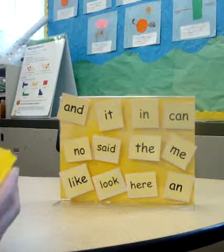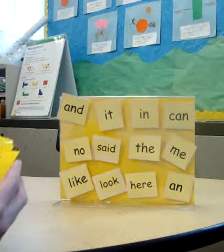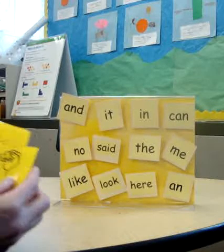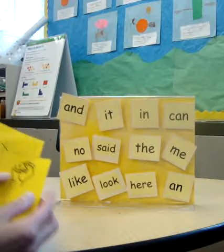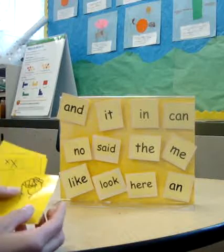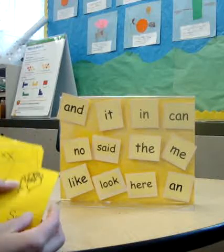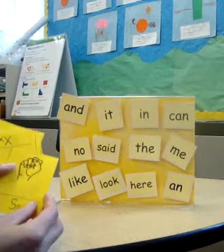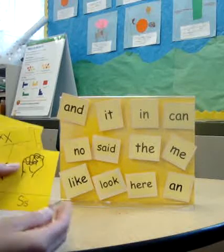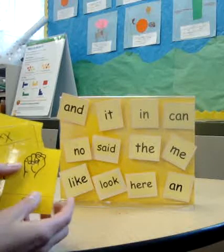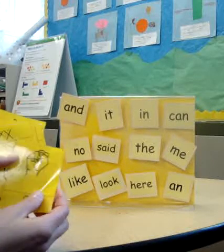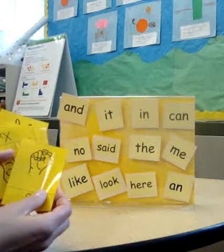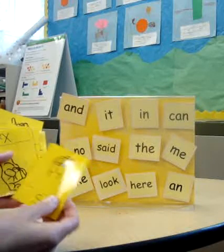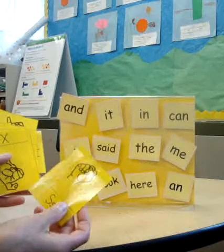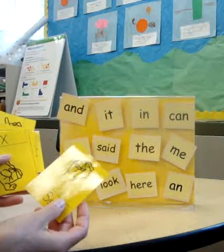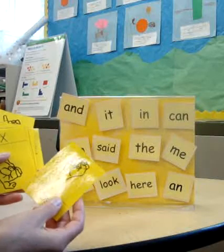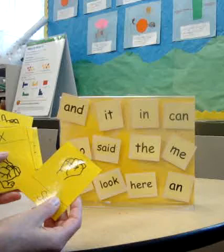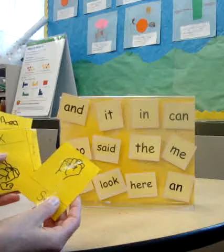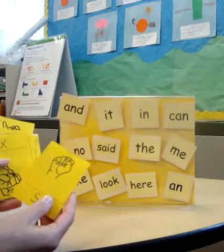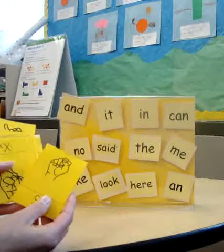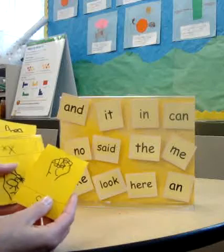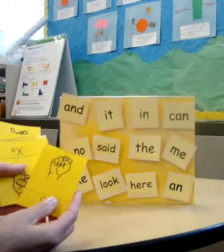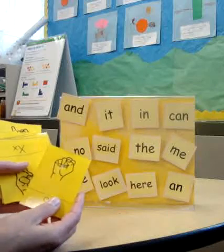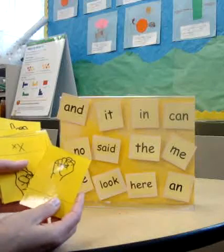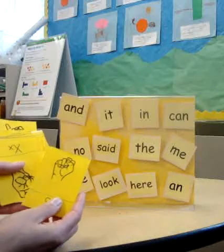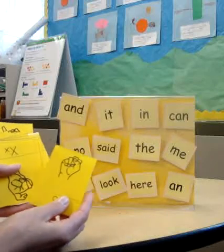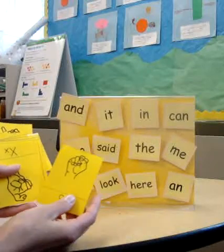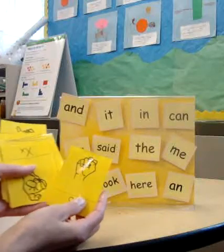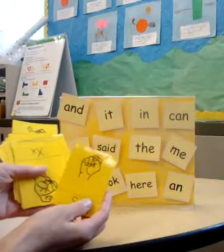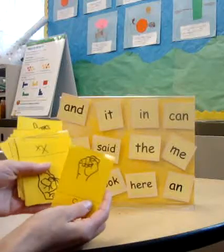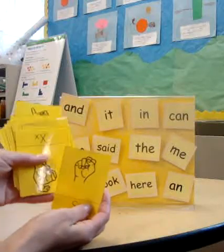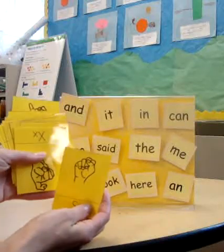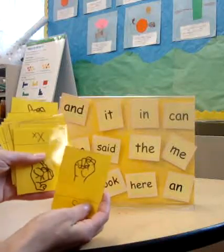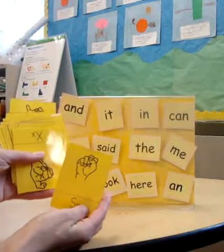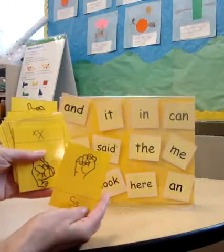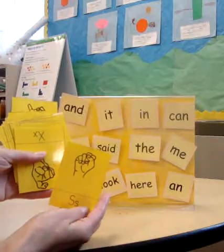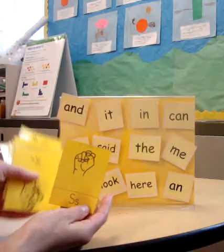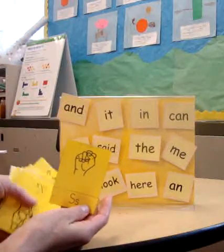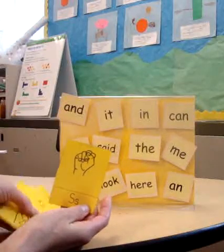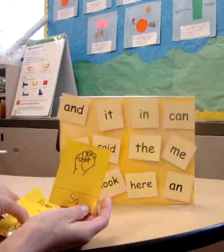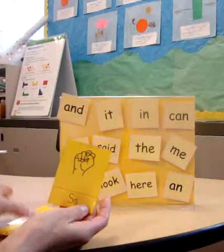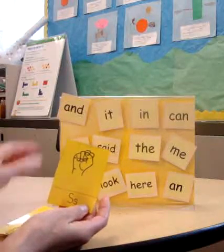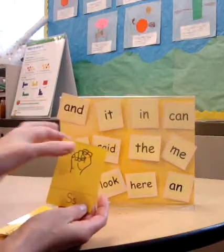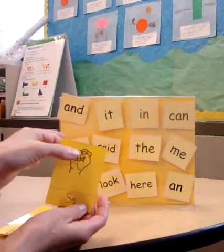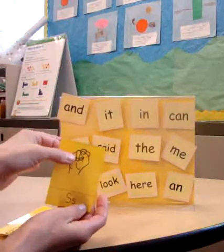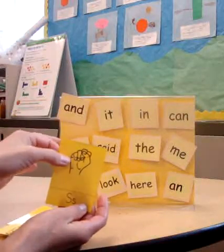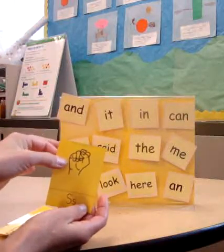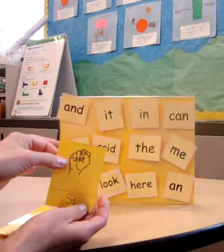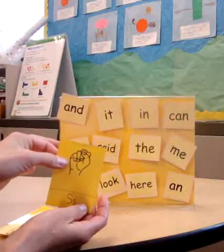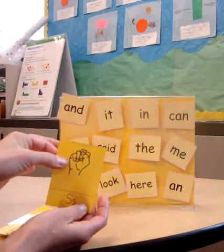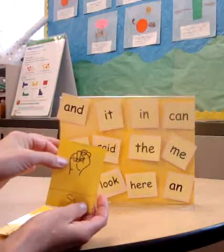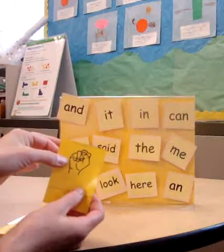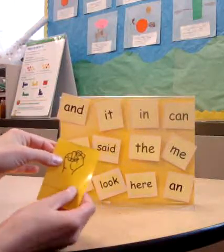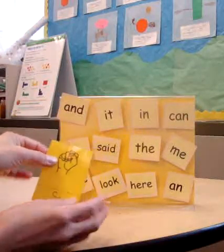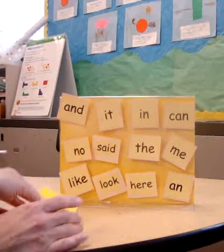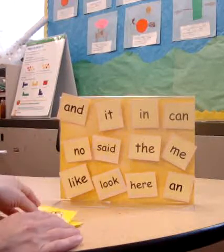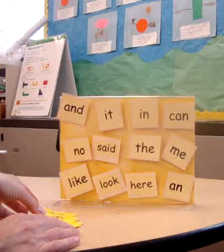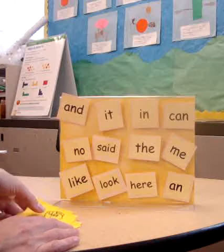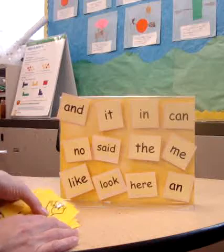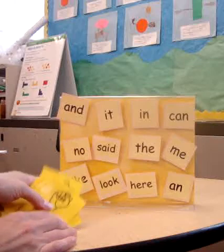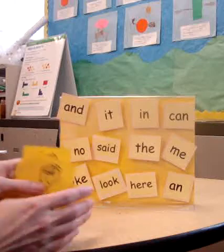activity, is I've made up a bunch of different cards that have each letter of the alphabet and how to make the sign. So what they